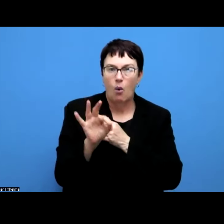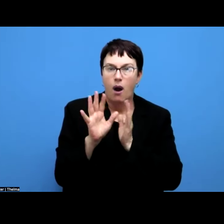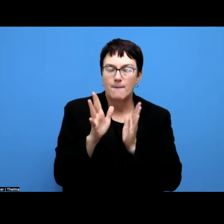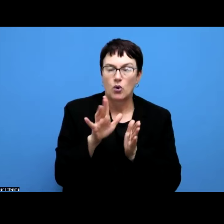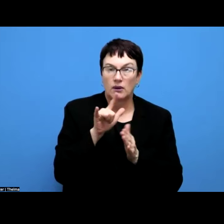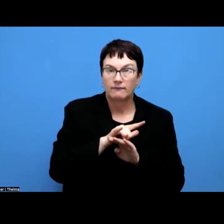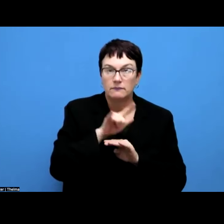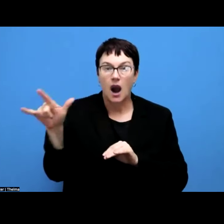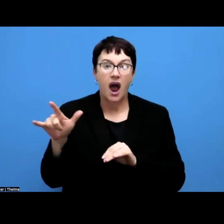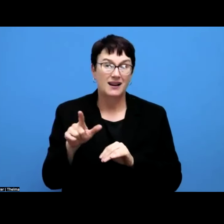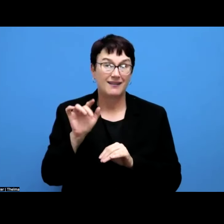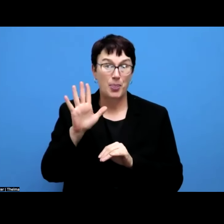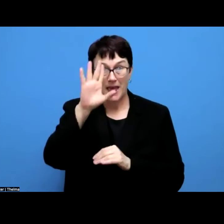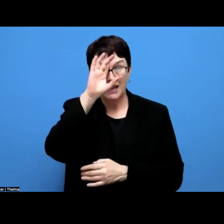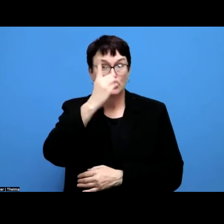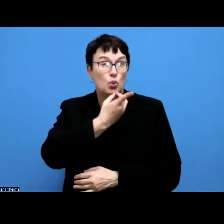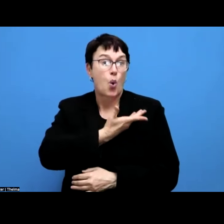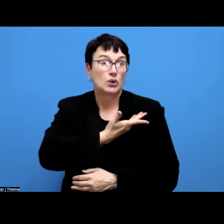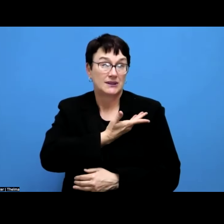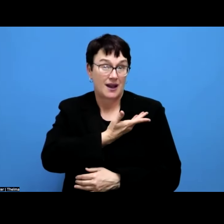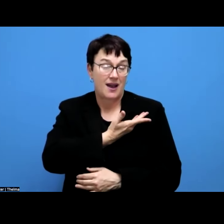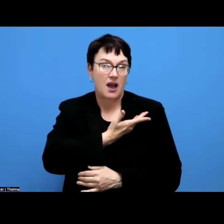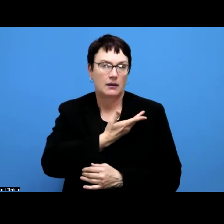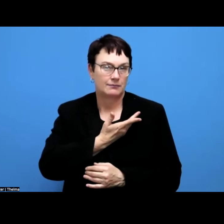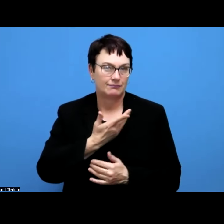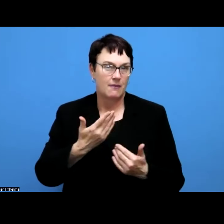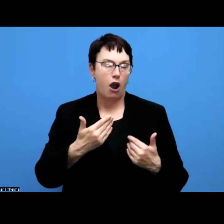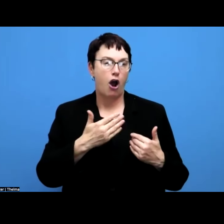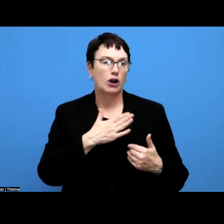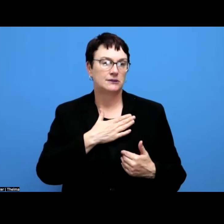of unaffordable and inaccessible health services.